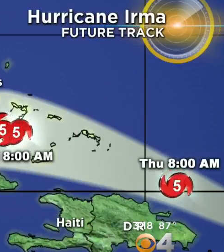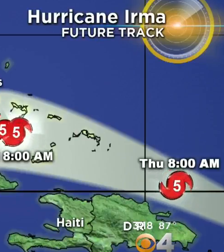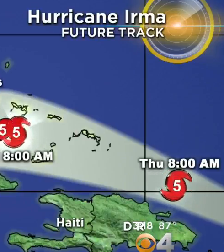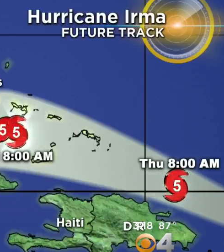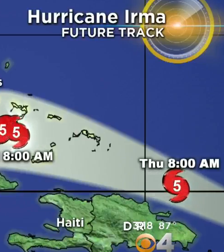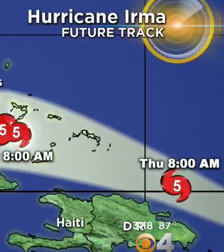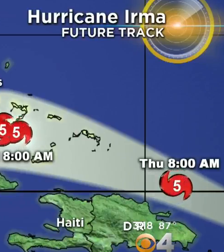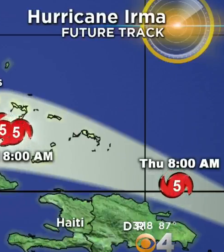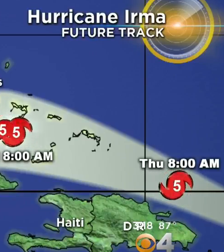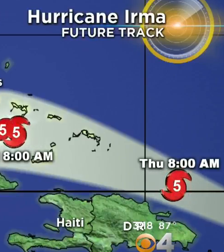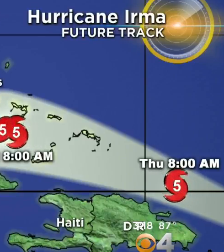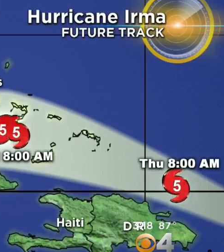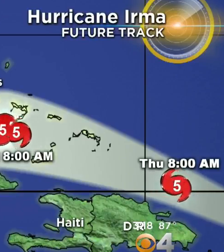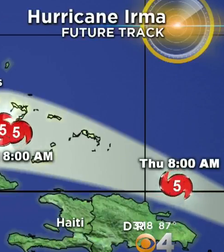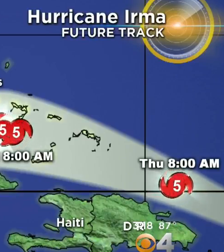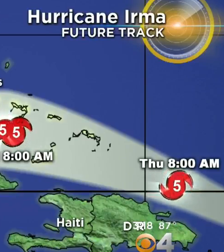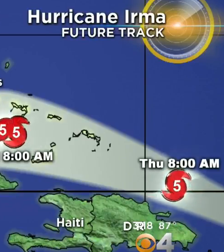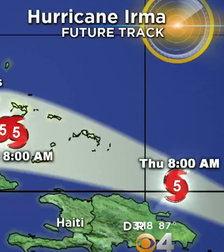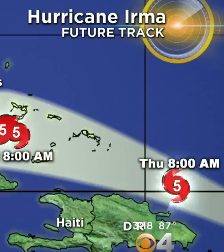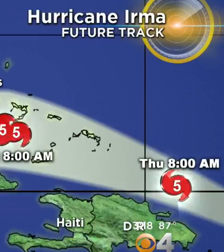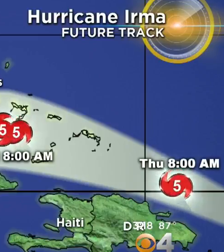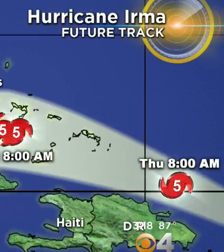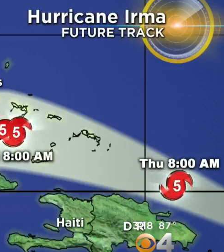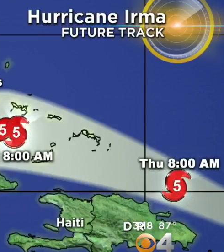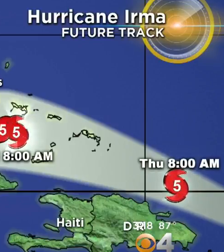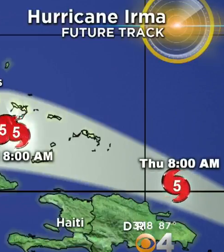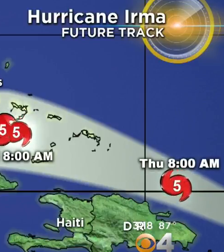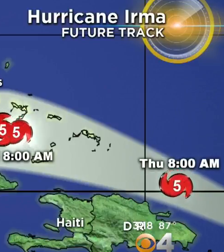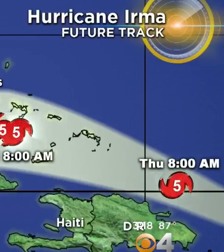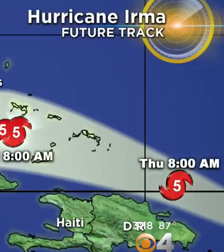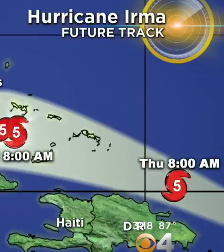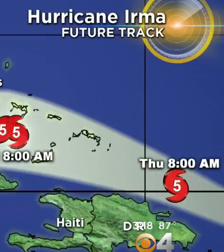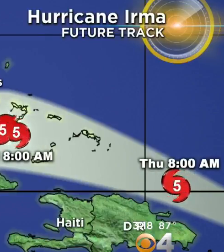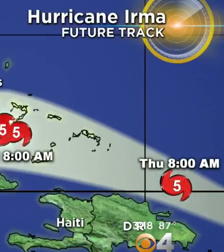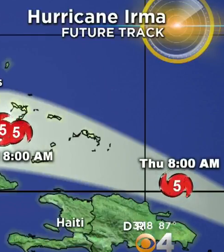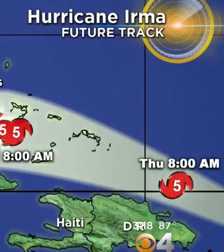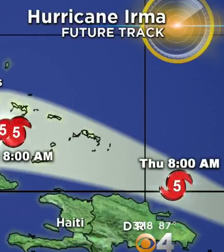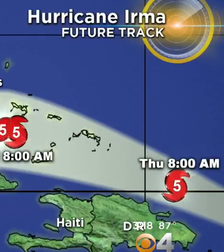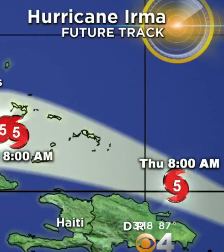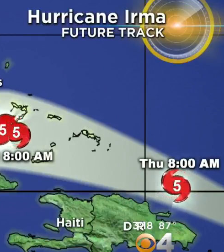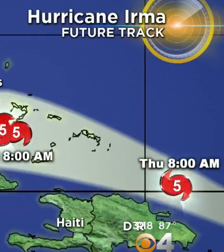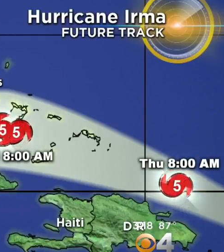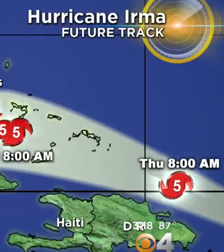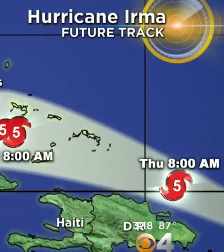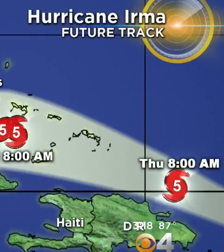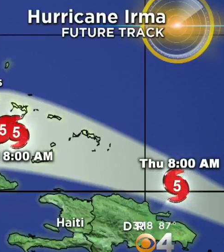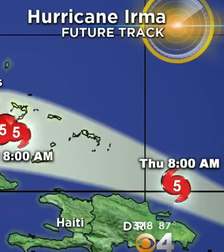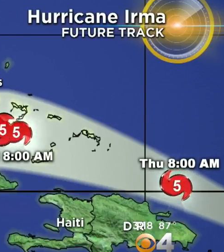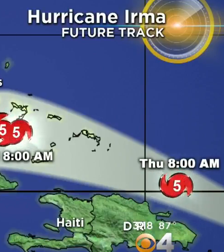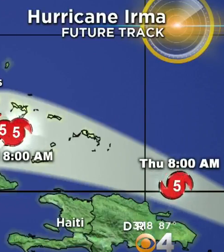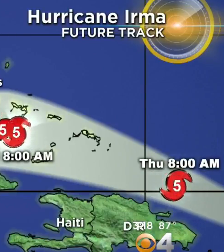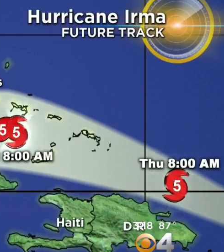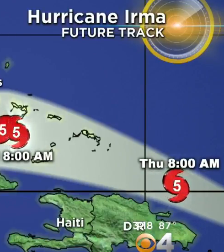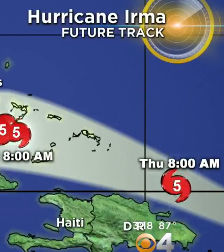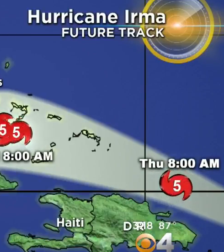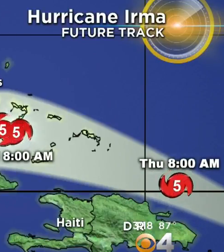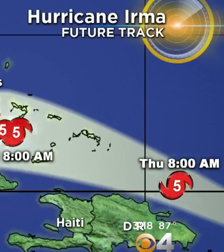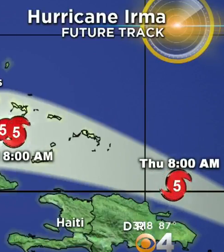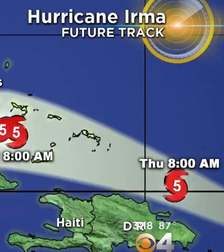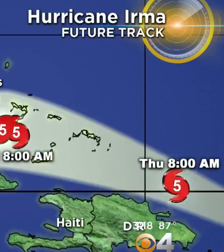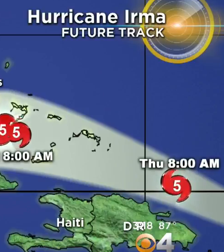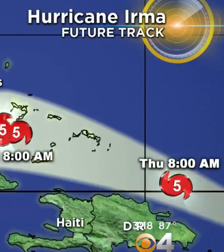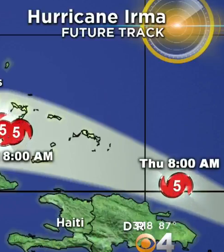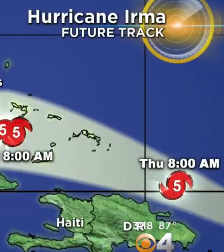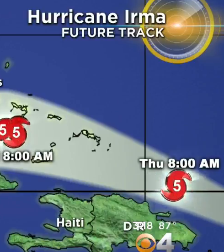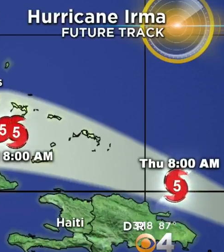where that eye goes over in the eye wall. Storm surge flooding could be 20 feet. So folks in the Turks and Caicos obviously